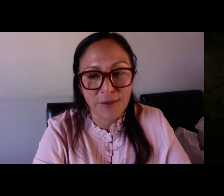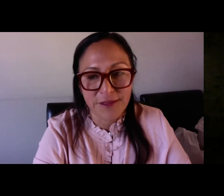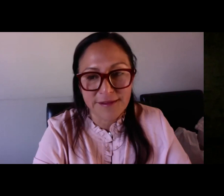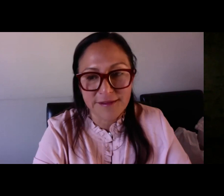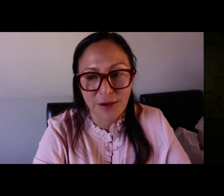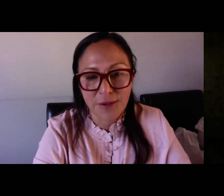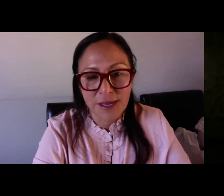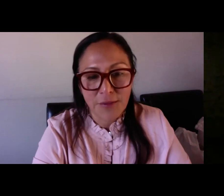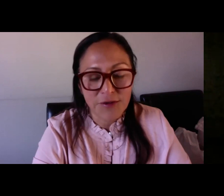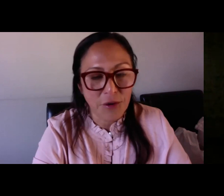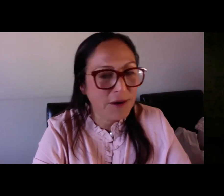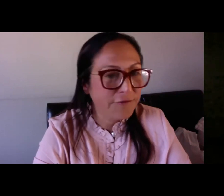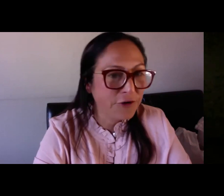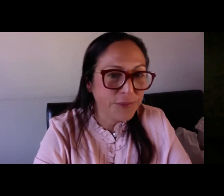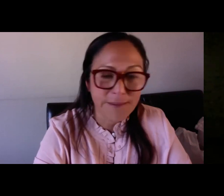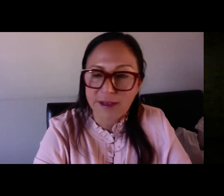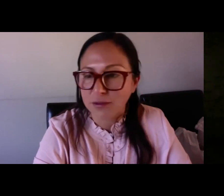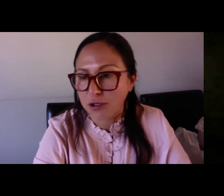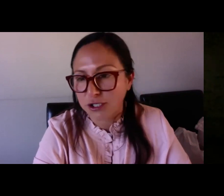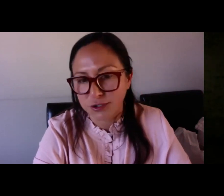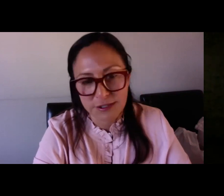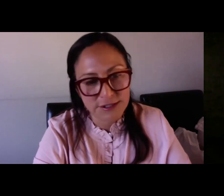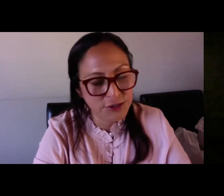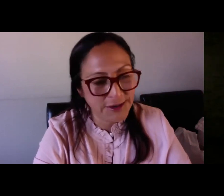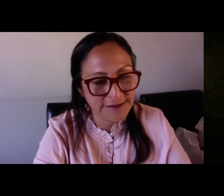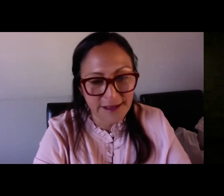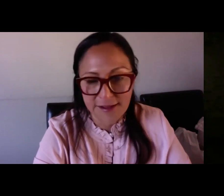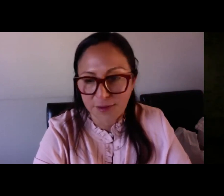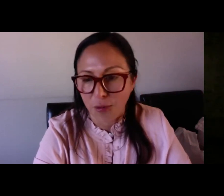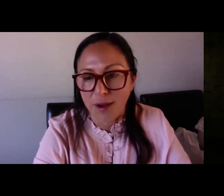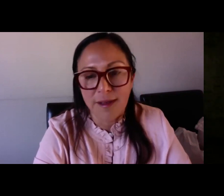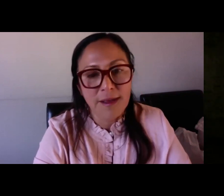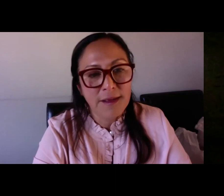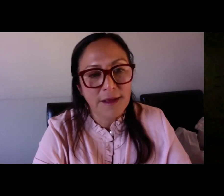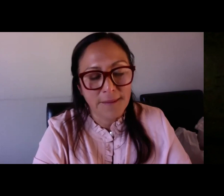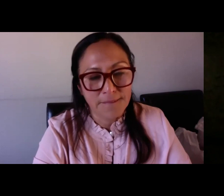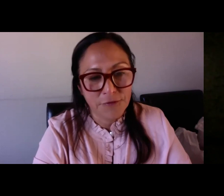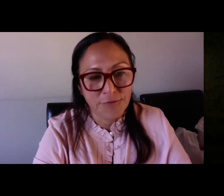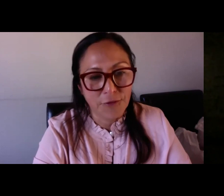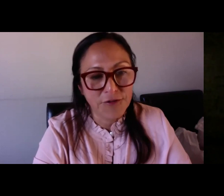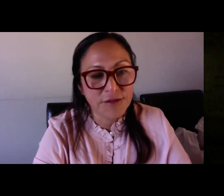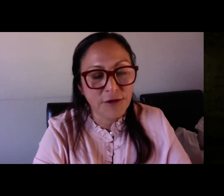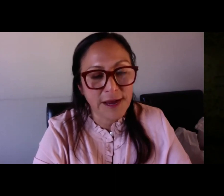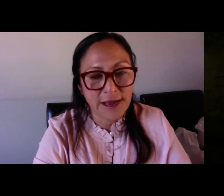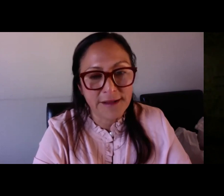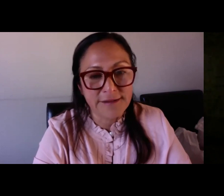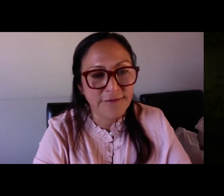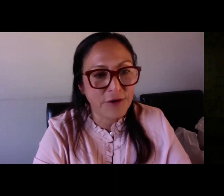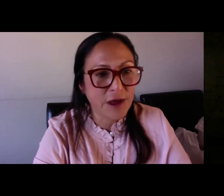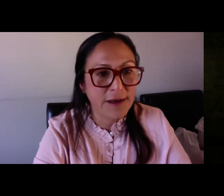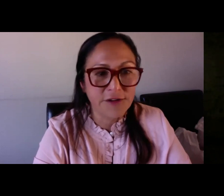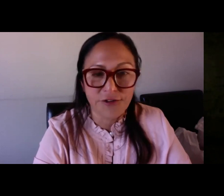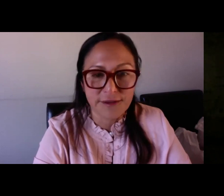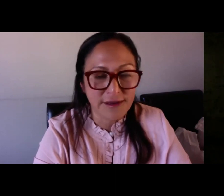fun with this. So we don't want to force babies or children to do any signs. We don't want to force their hands if